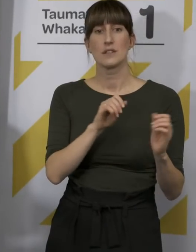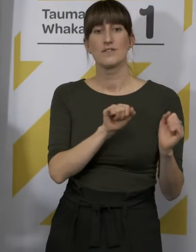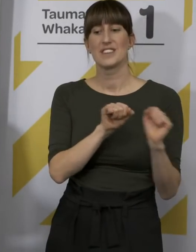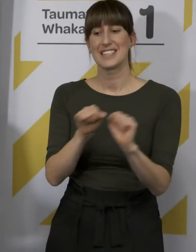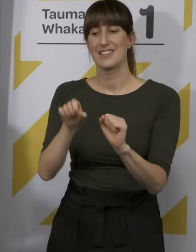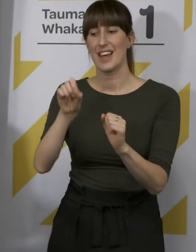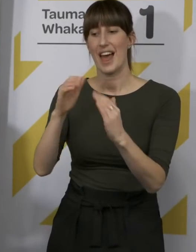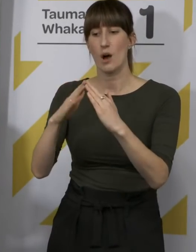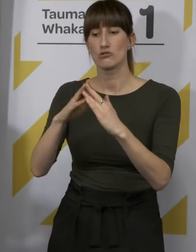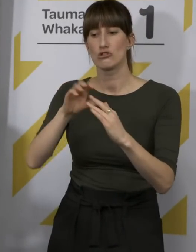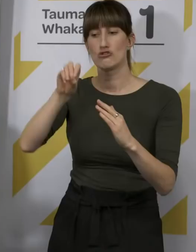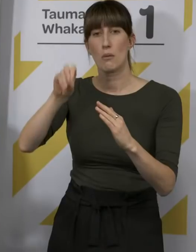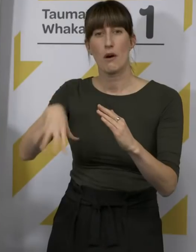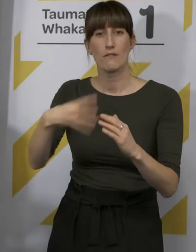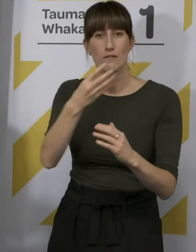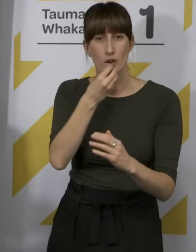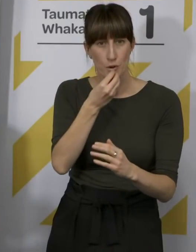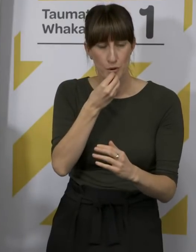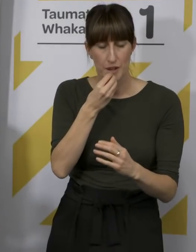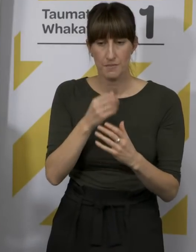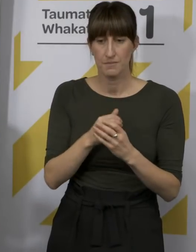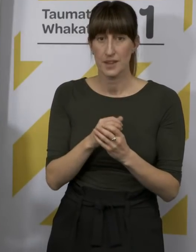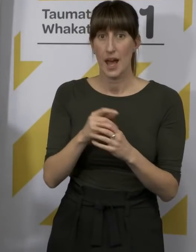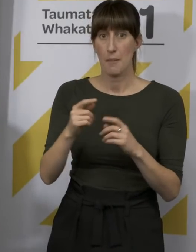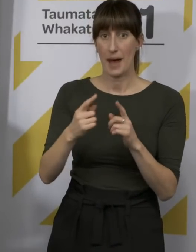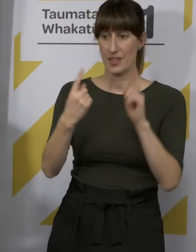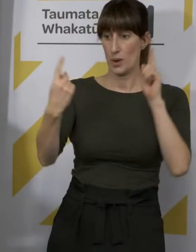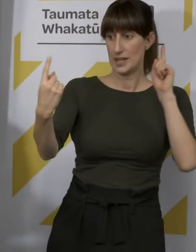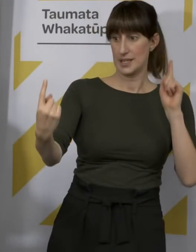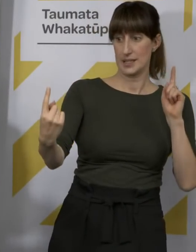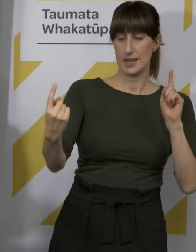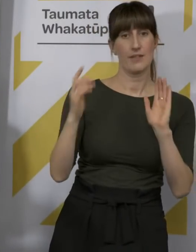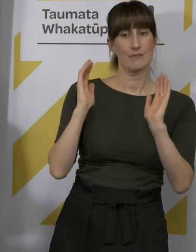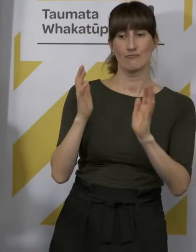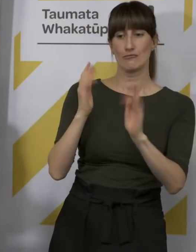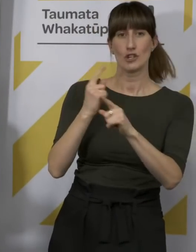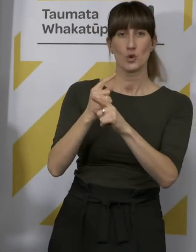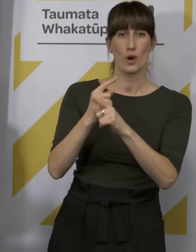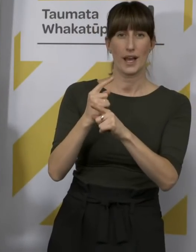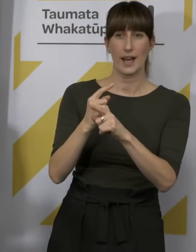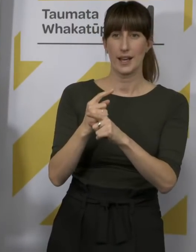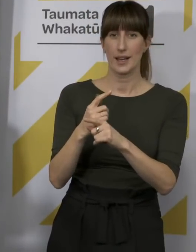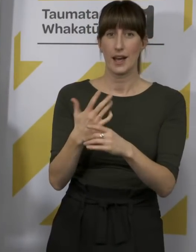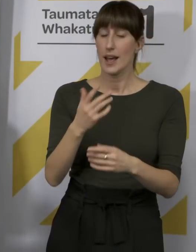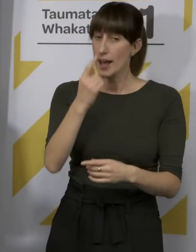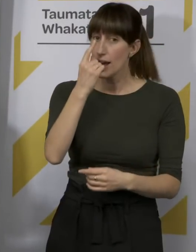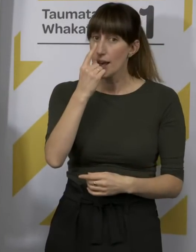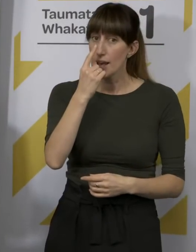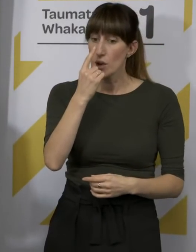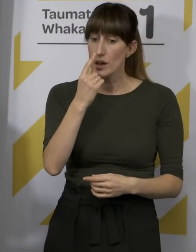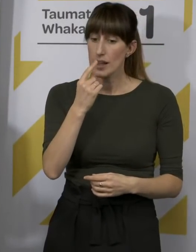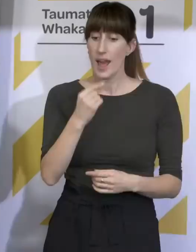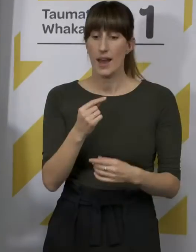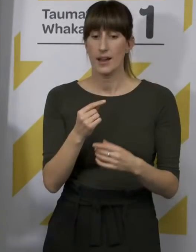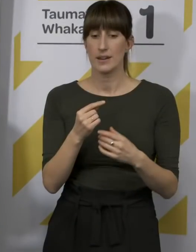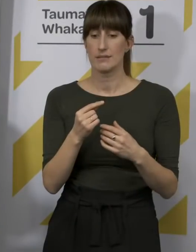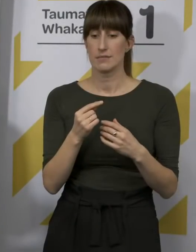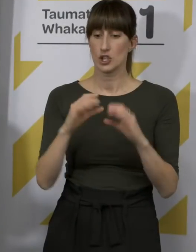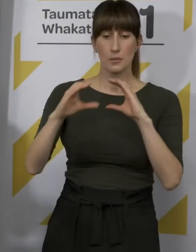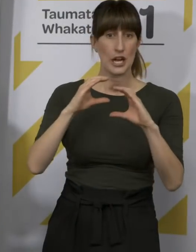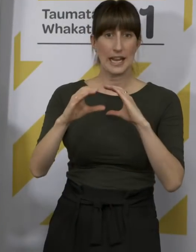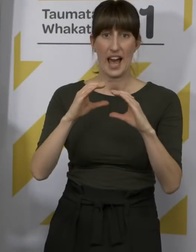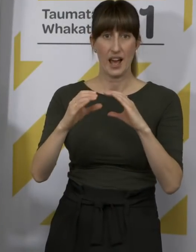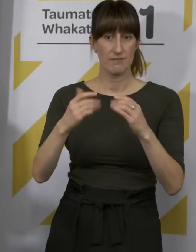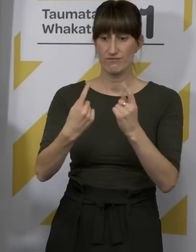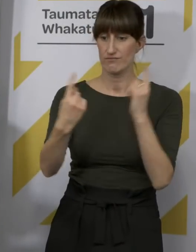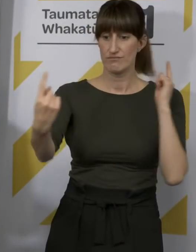at some distance talking with the women. Now, this can happen, for example, at our managed isolation facilities. People are able to communicate